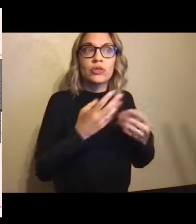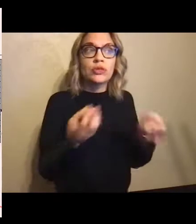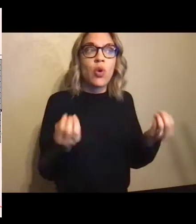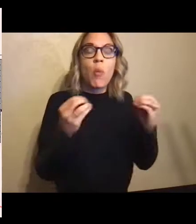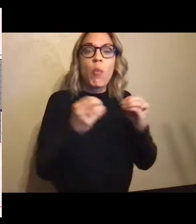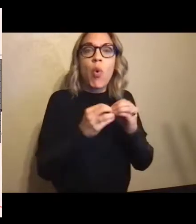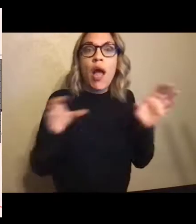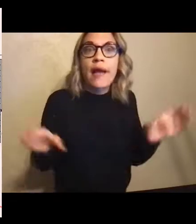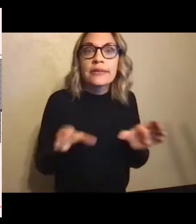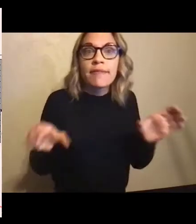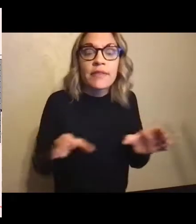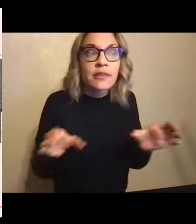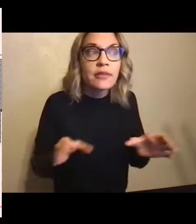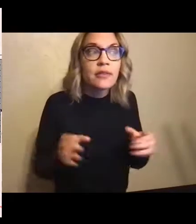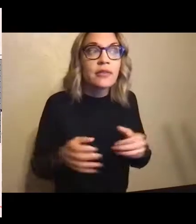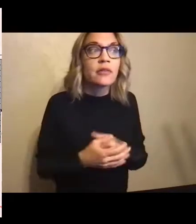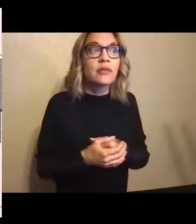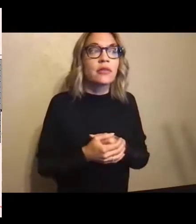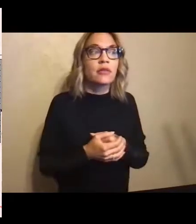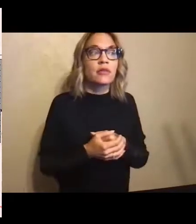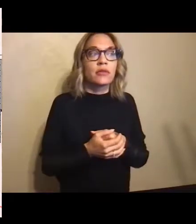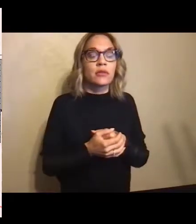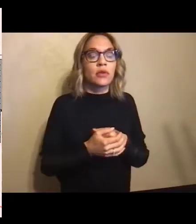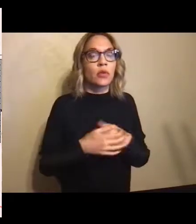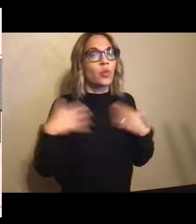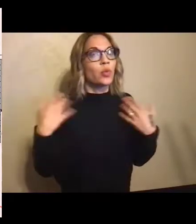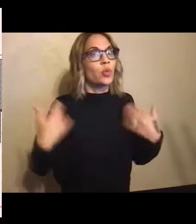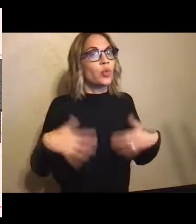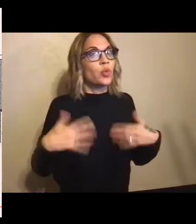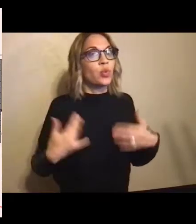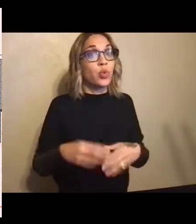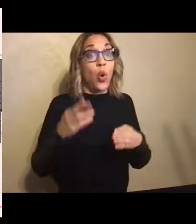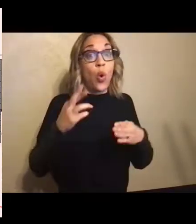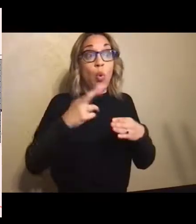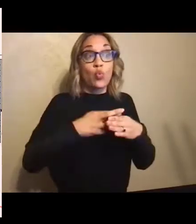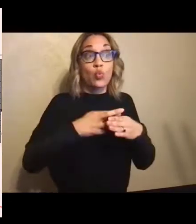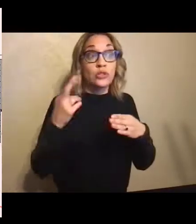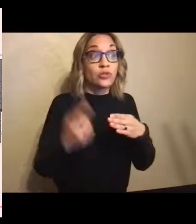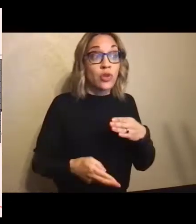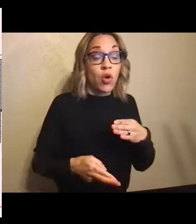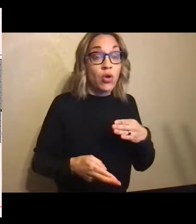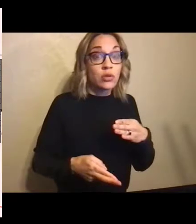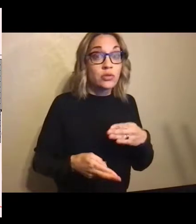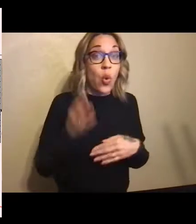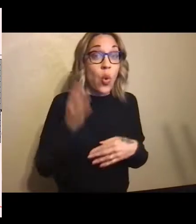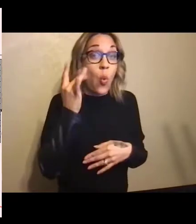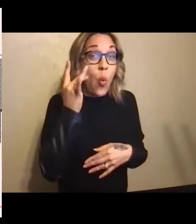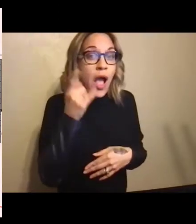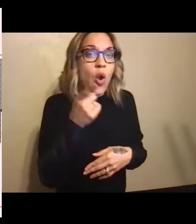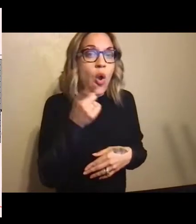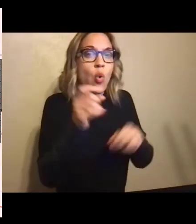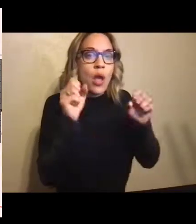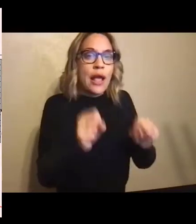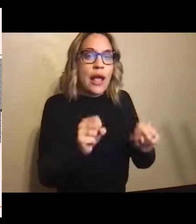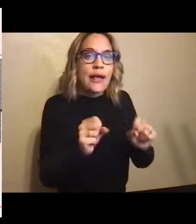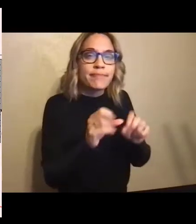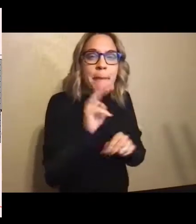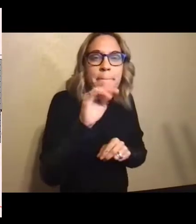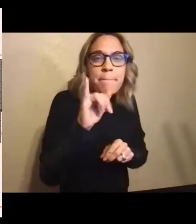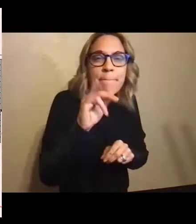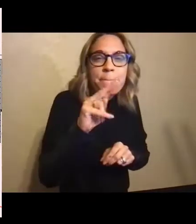The first being that you will definitely experience an increase in productivity, the amount that you're able to produce, getting the